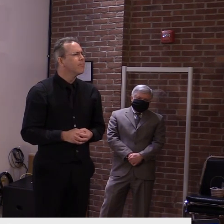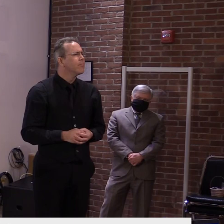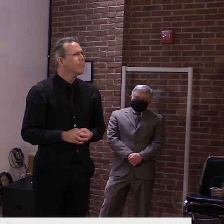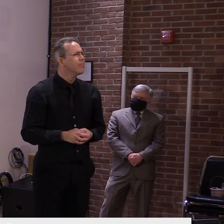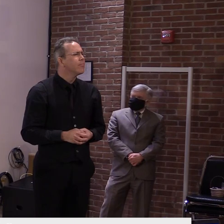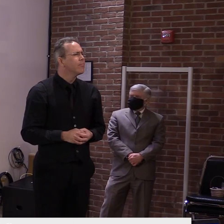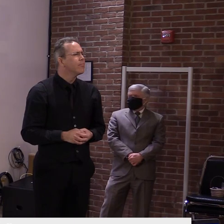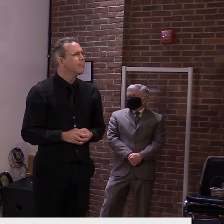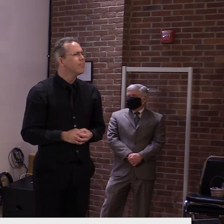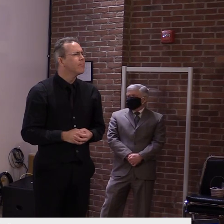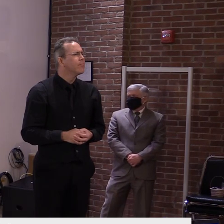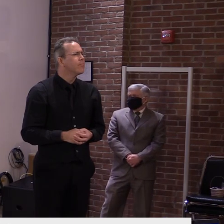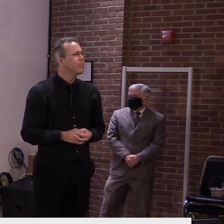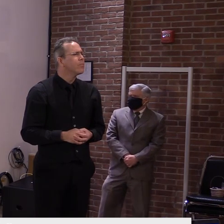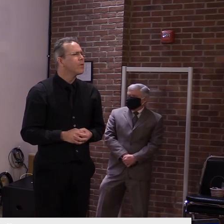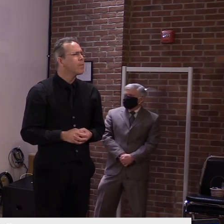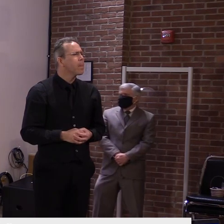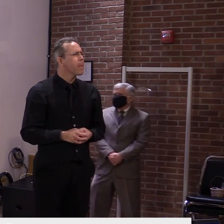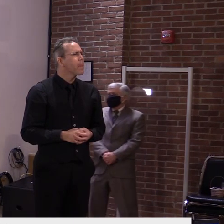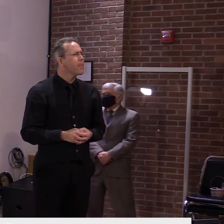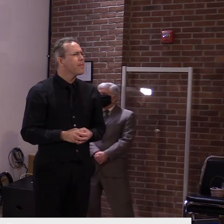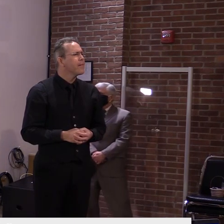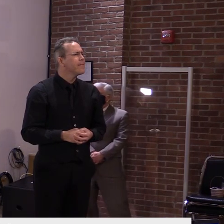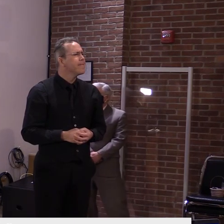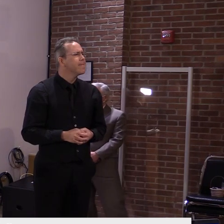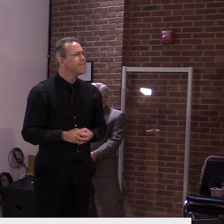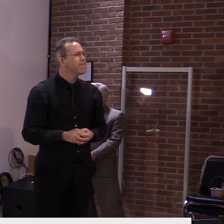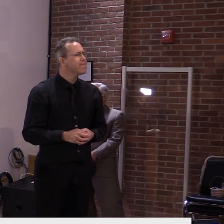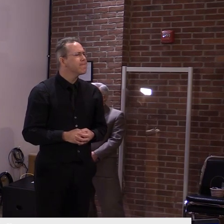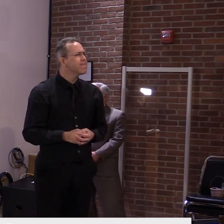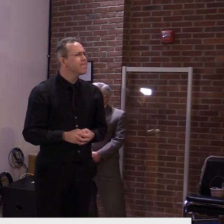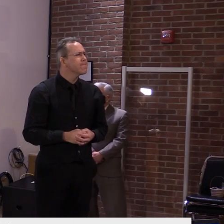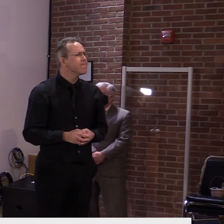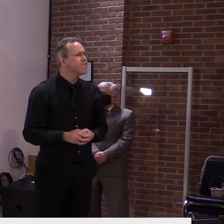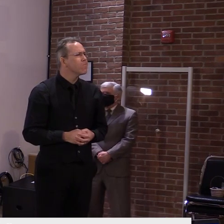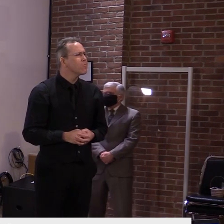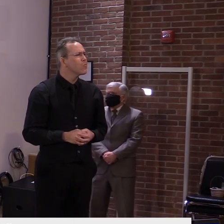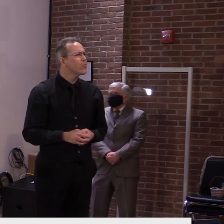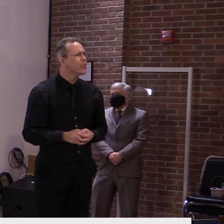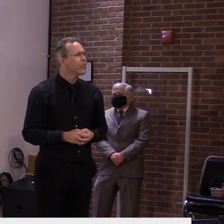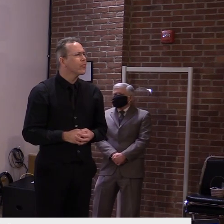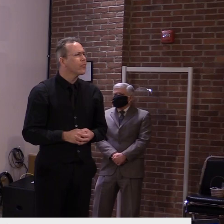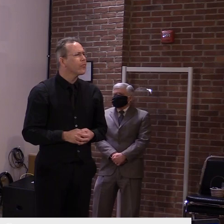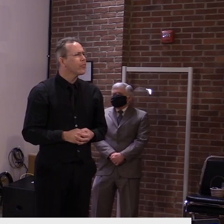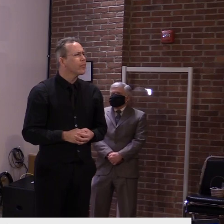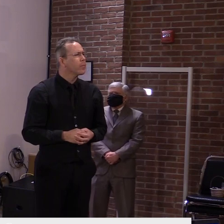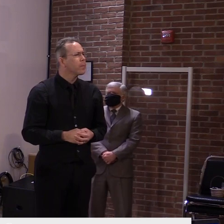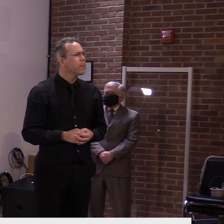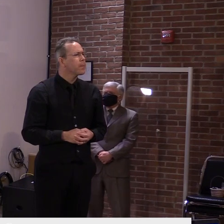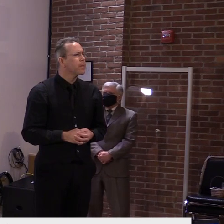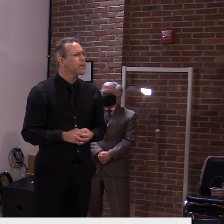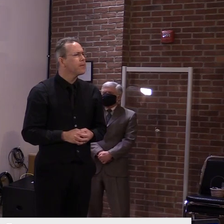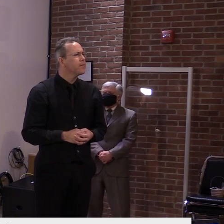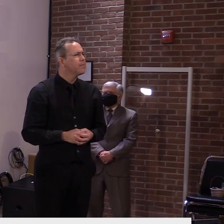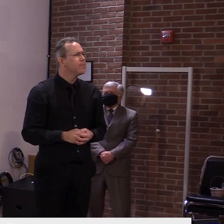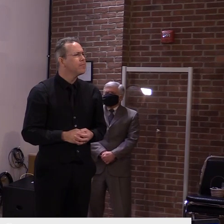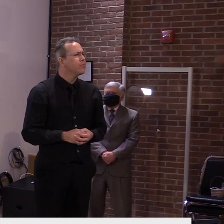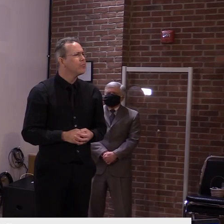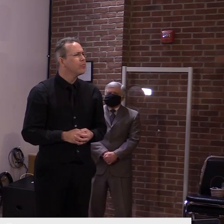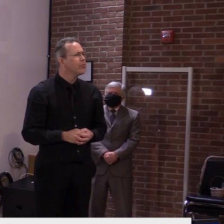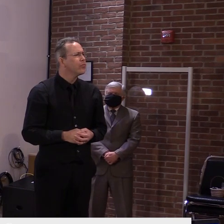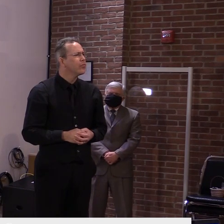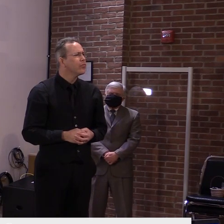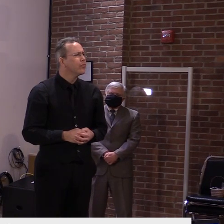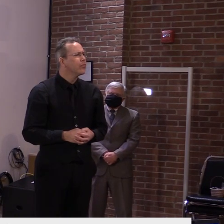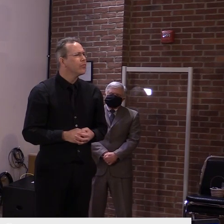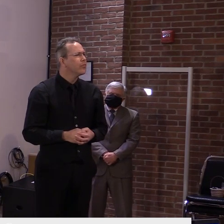virus. At the time, I hoped you'd be able to touch base with Secretary French on this and be able to get a little more information. I